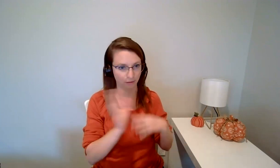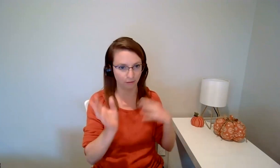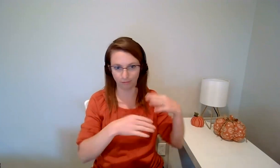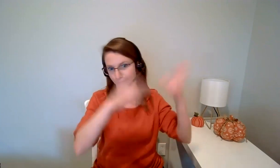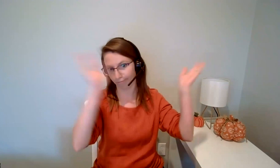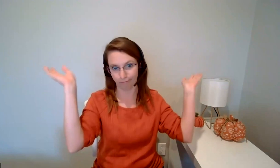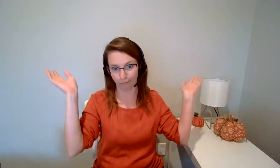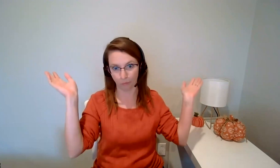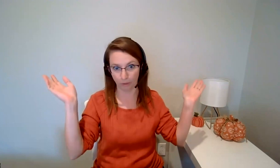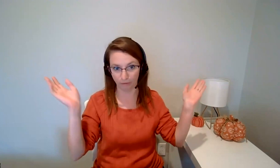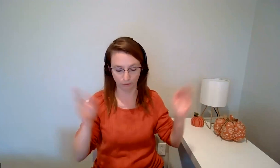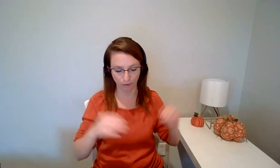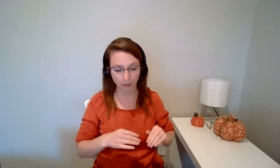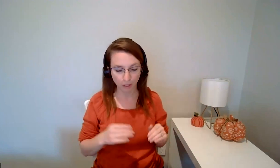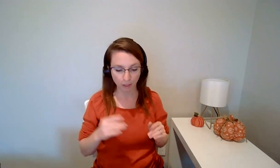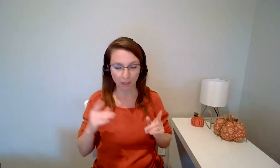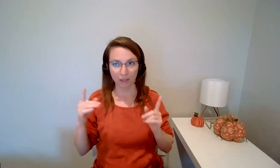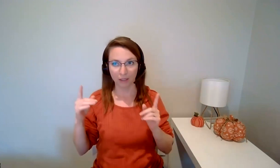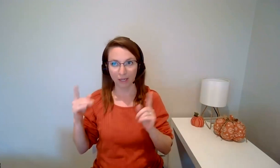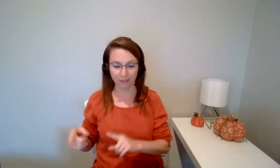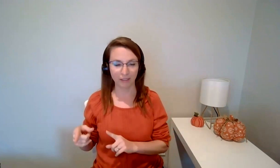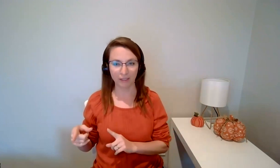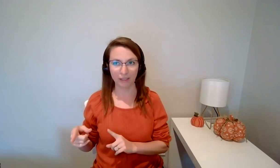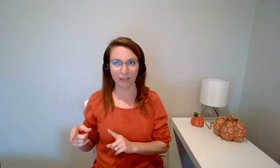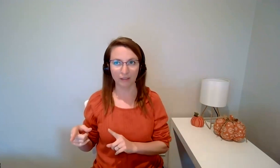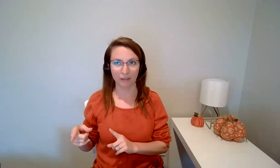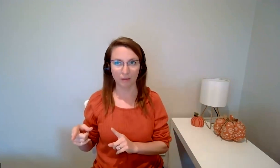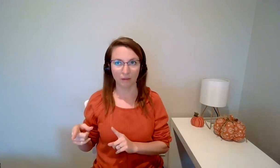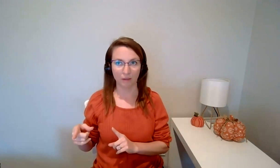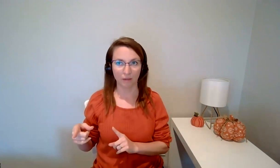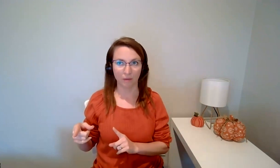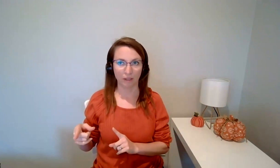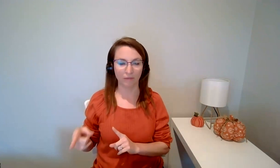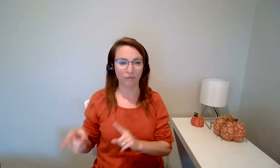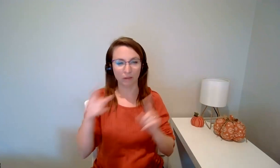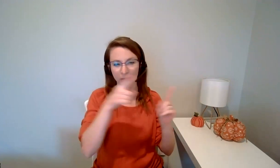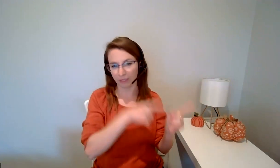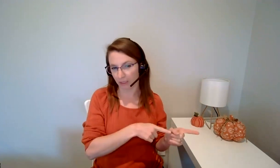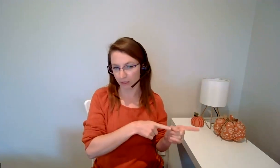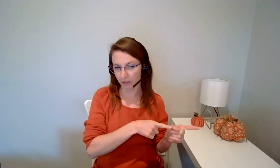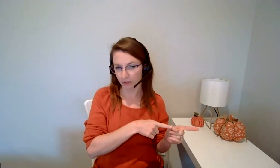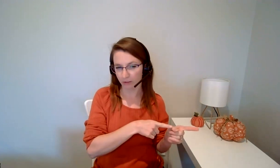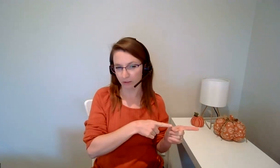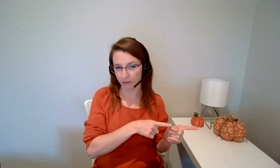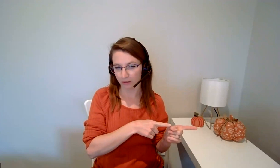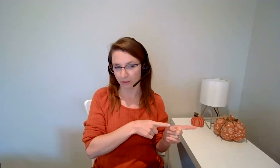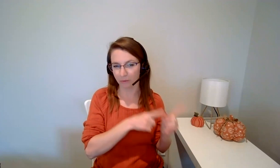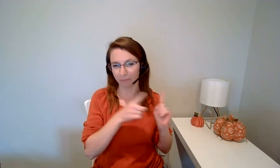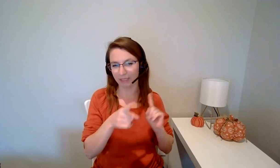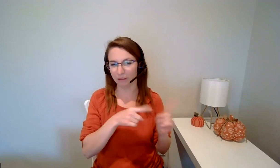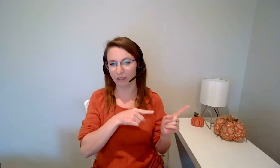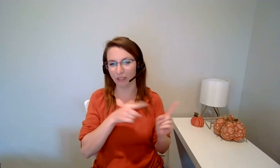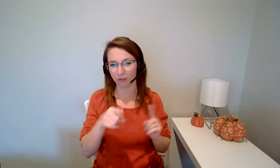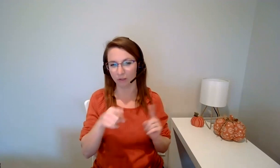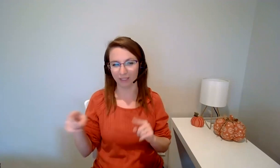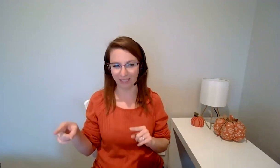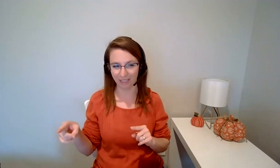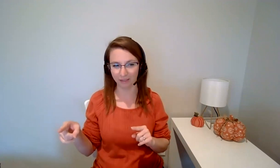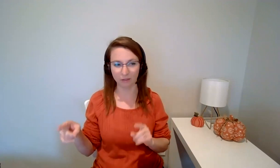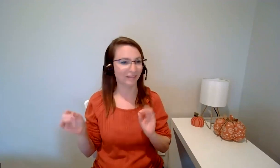just whatever. SEE, it follows English. So it's basically English on the hand. So it's